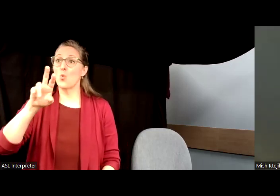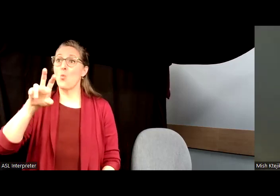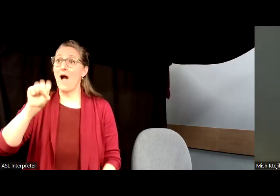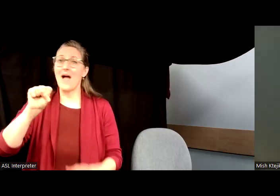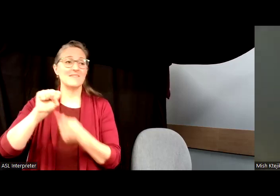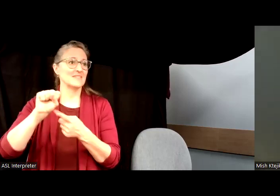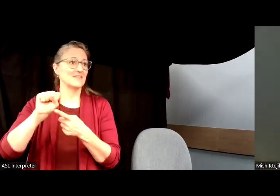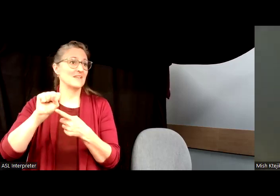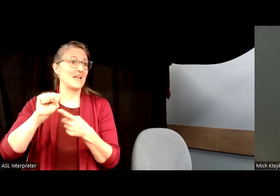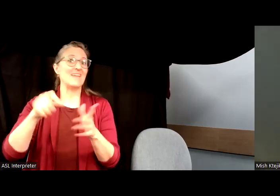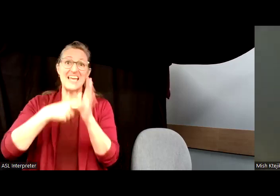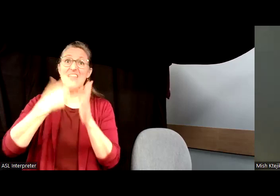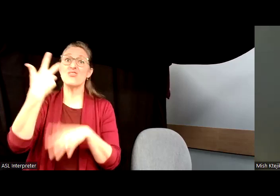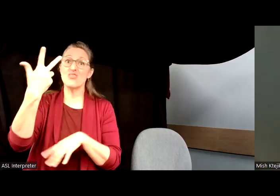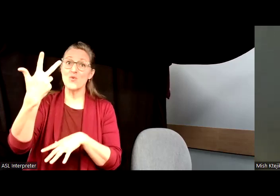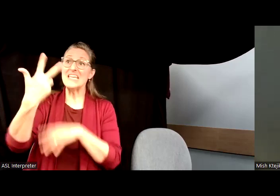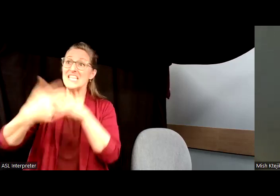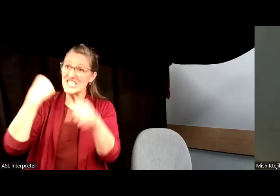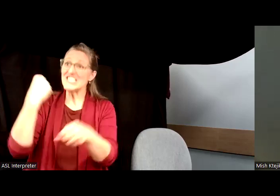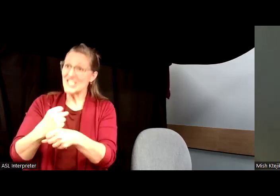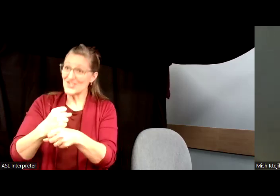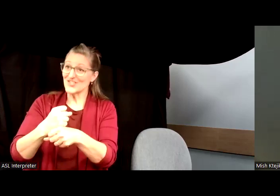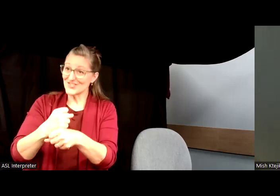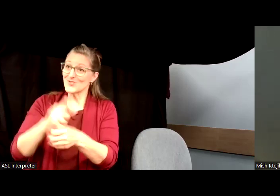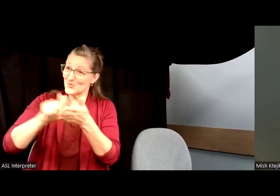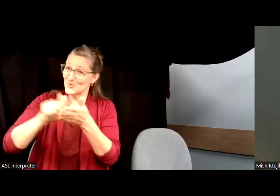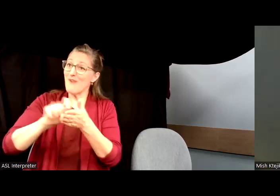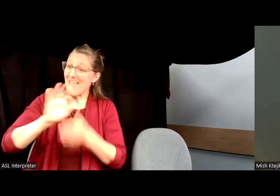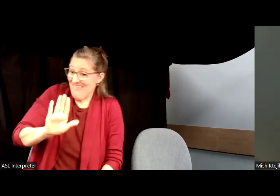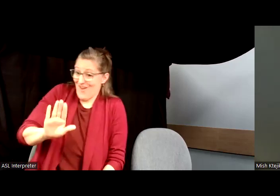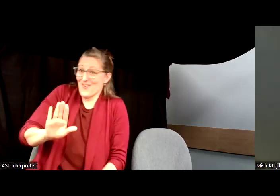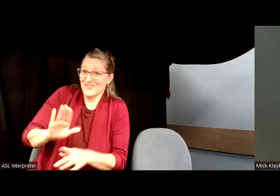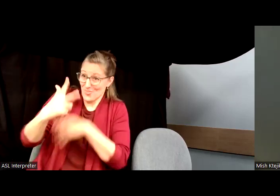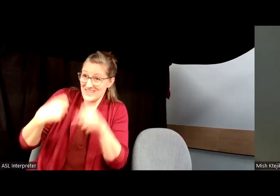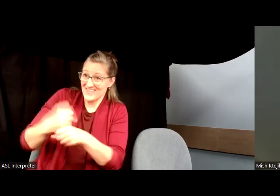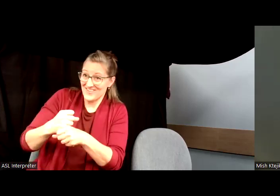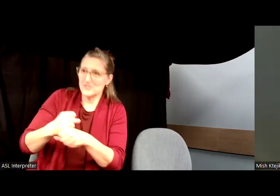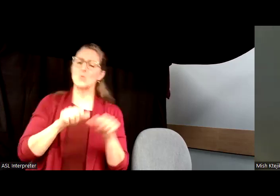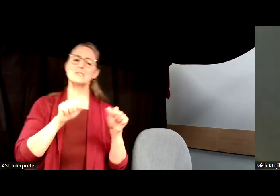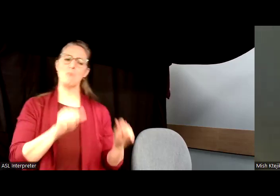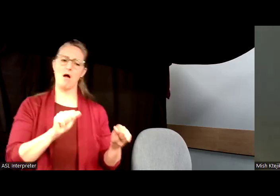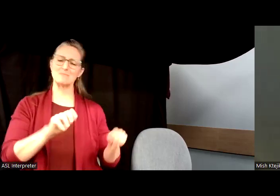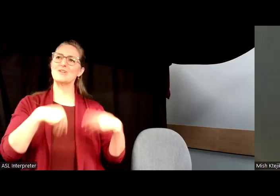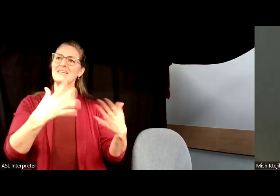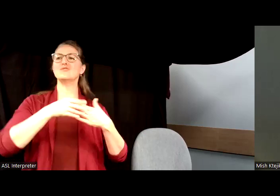to write rules, and I am not. So it's possible, and it gives you that time.